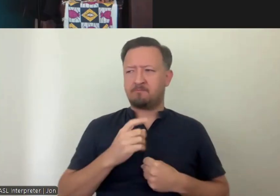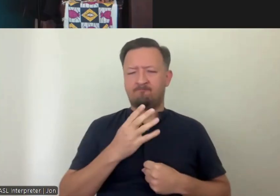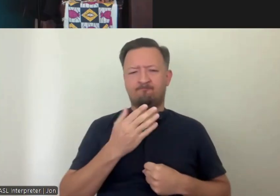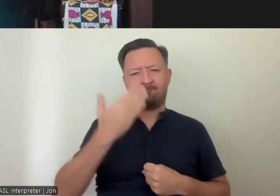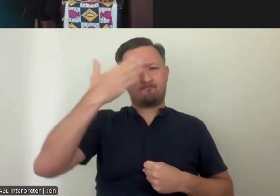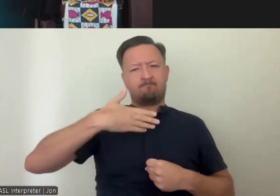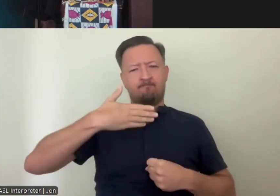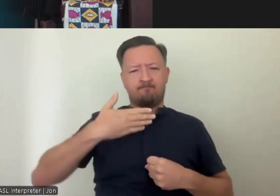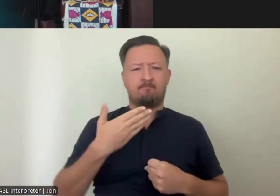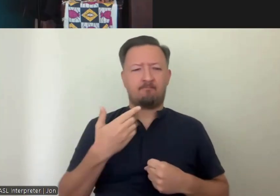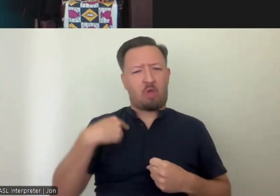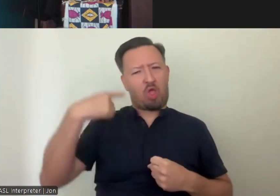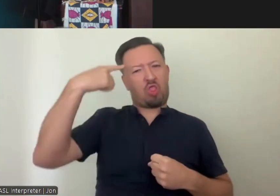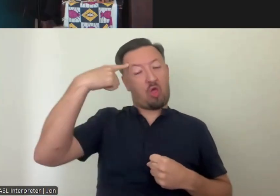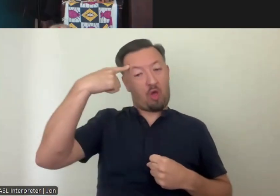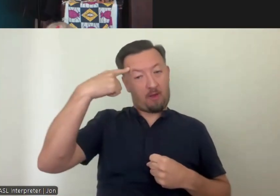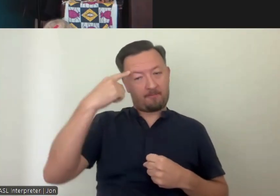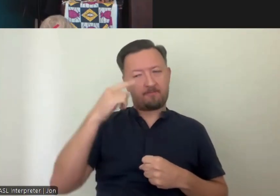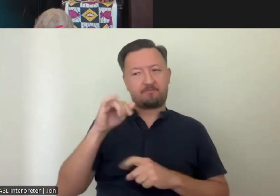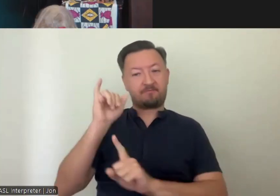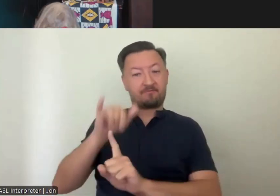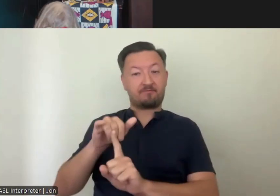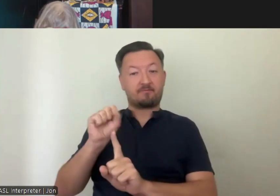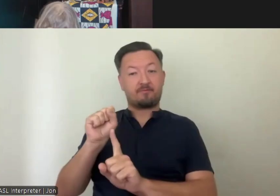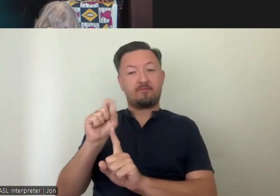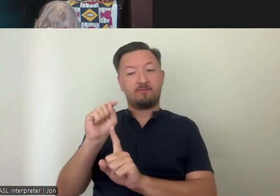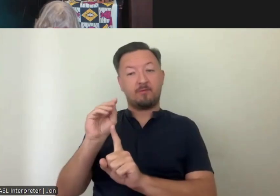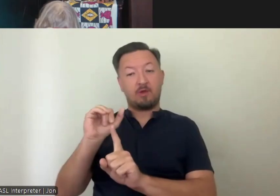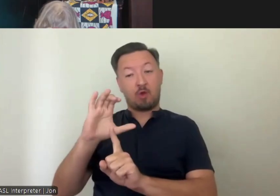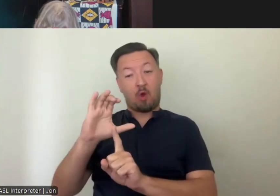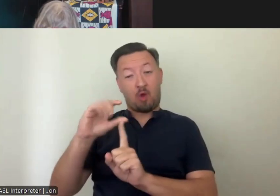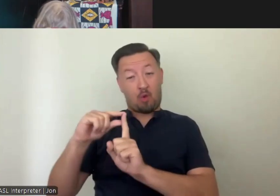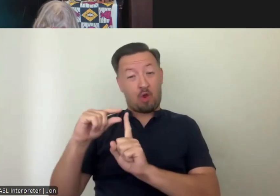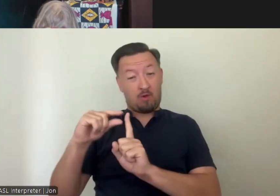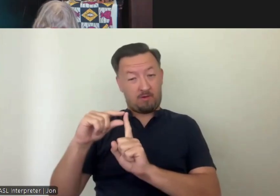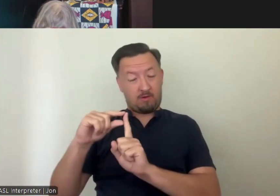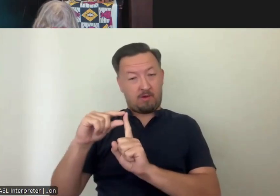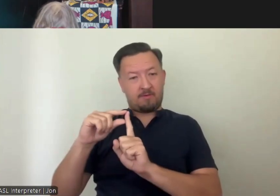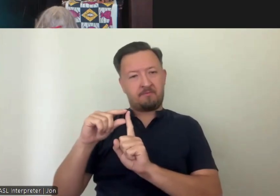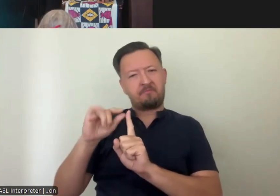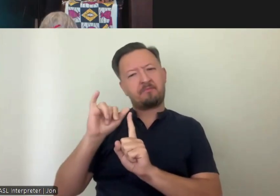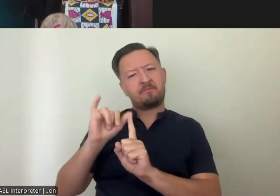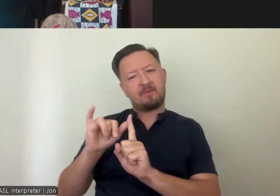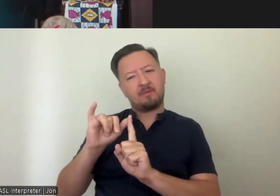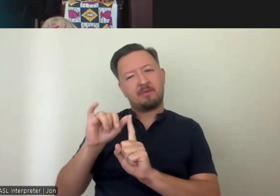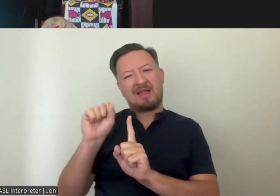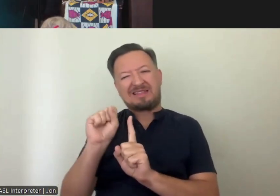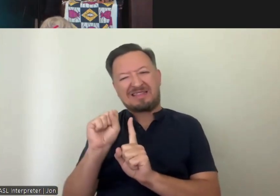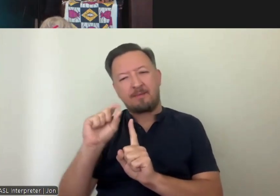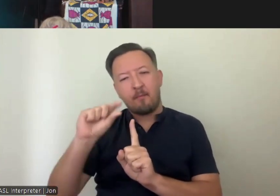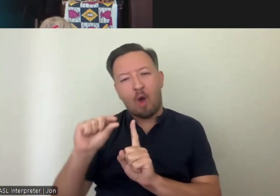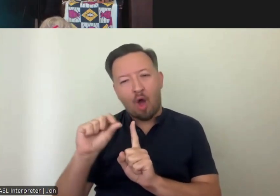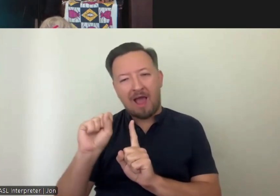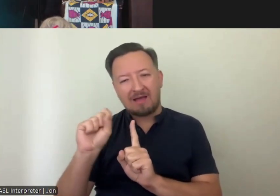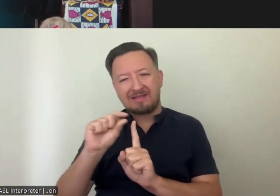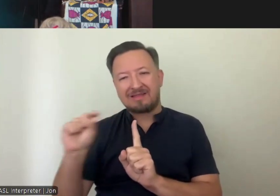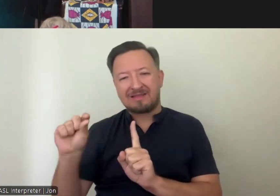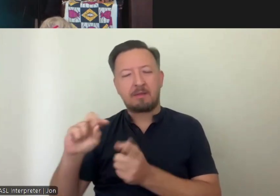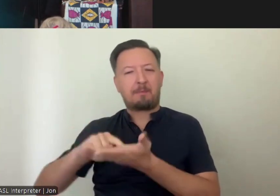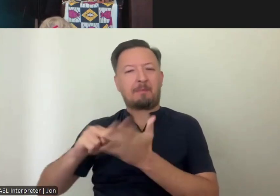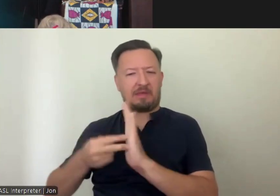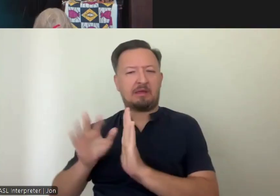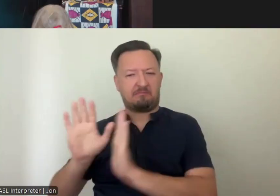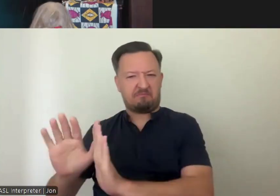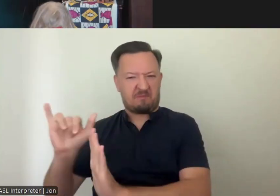And that is the meaning of the modern term Stoic with a little s. But Stoic with a big S,